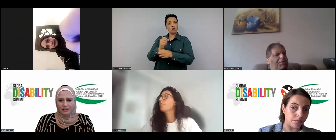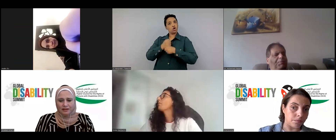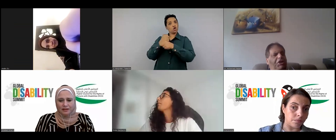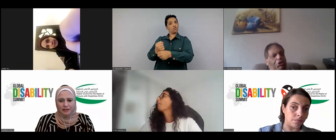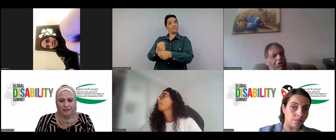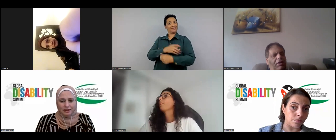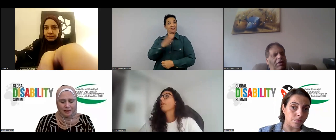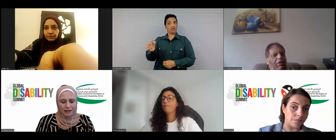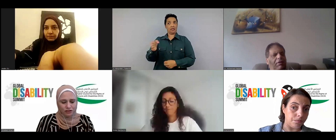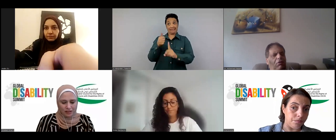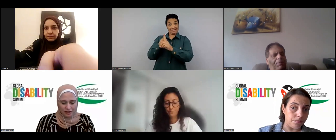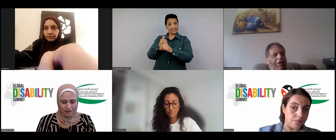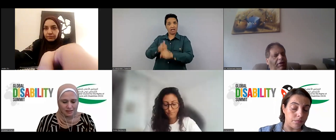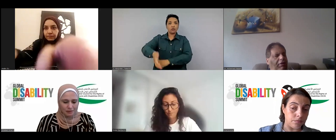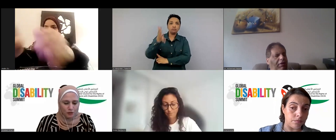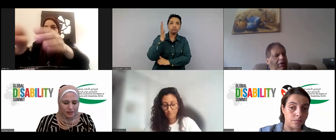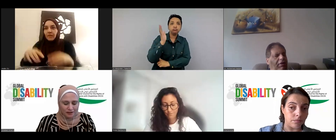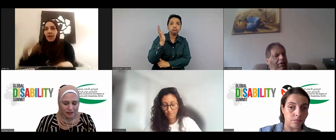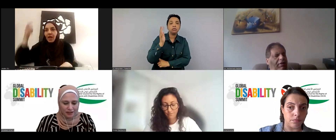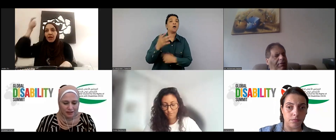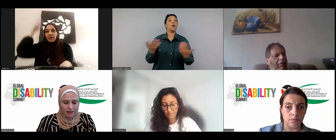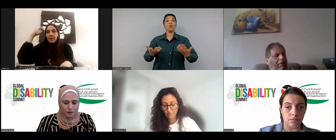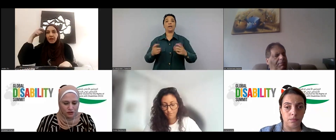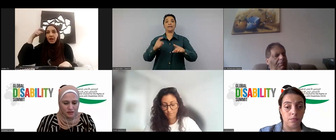a speech in the opening,